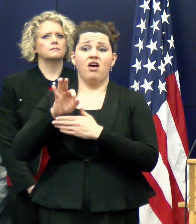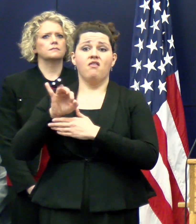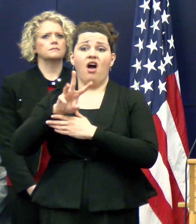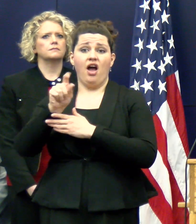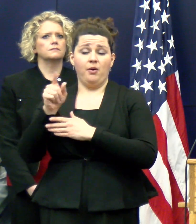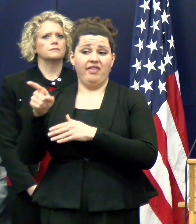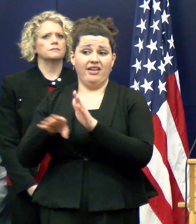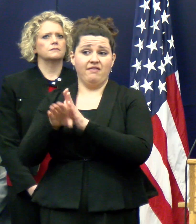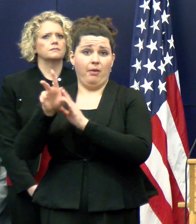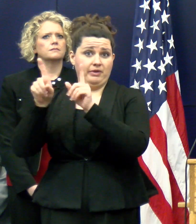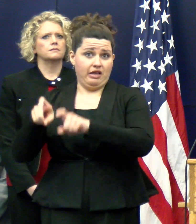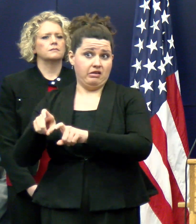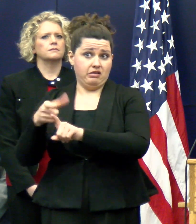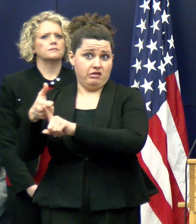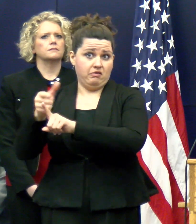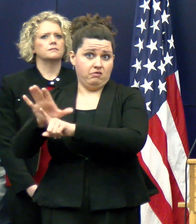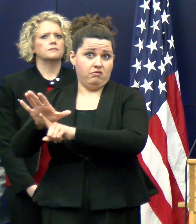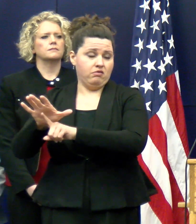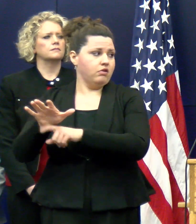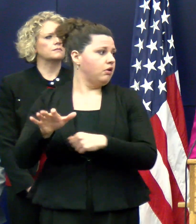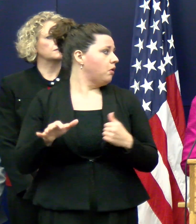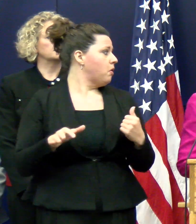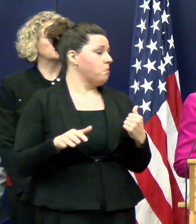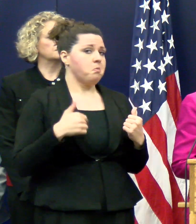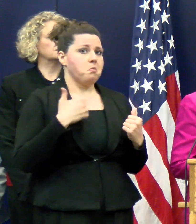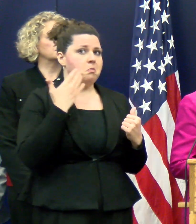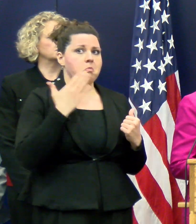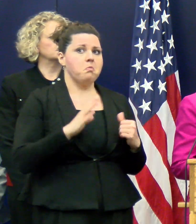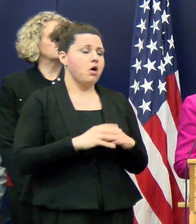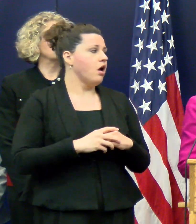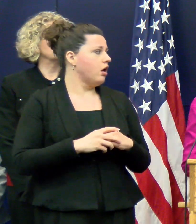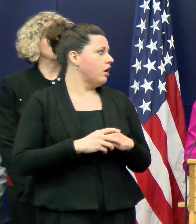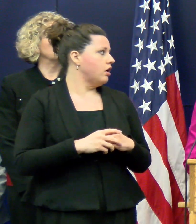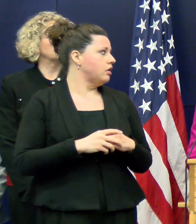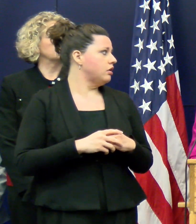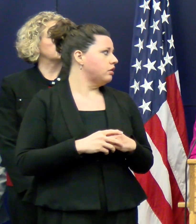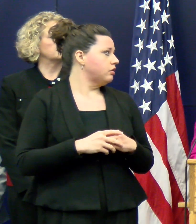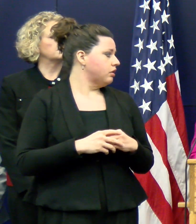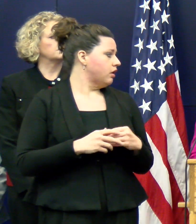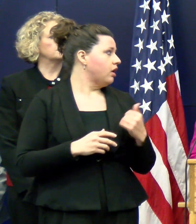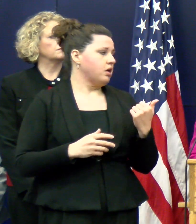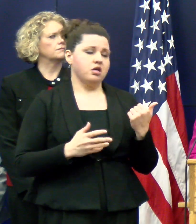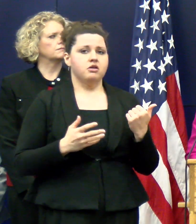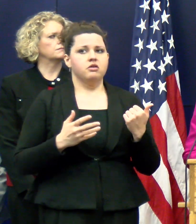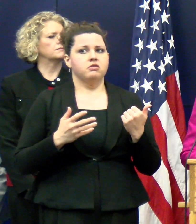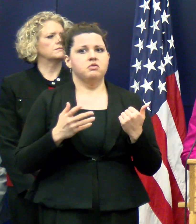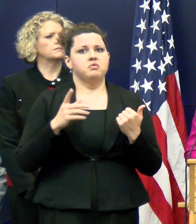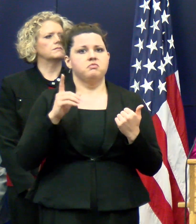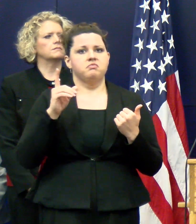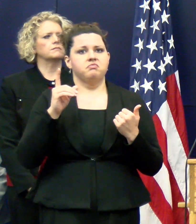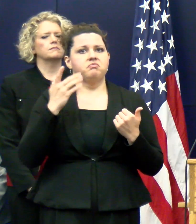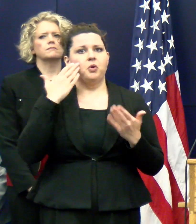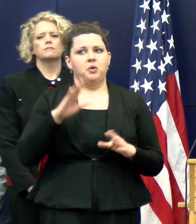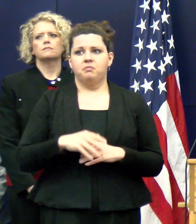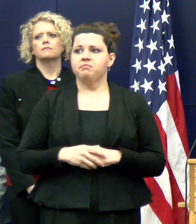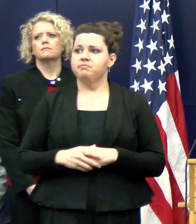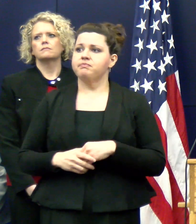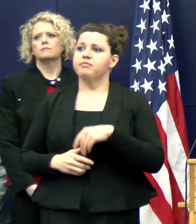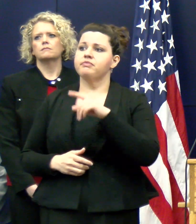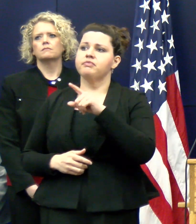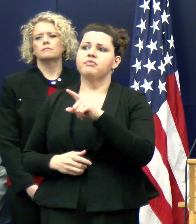test on its own? I'm not aware of that. Are you? It might be best to Ask them. follow up. Yeah, I'm not sure. Governor, there's